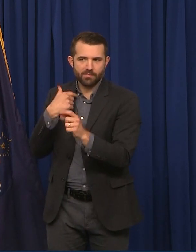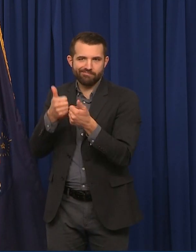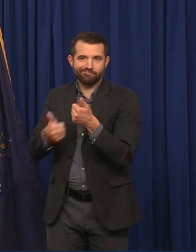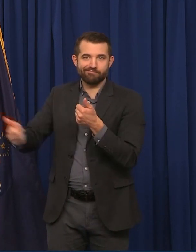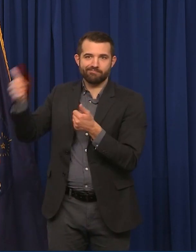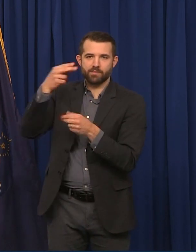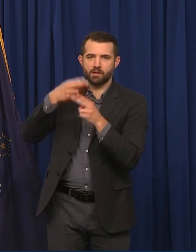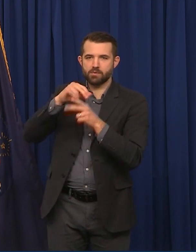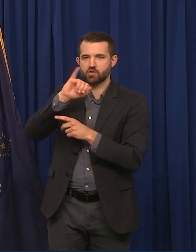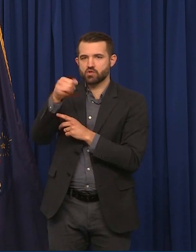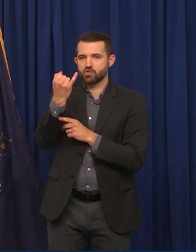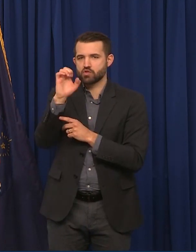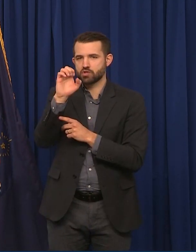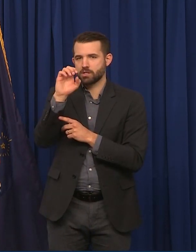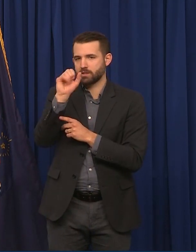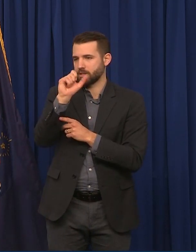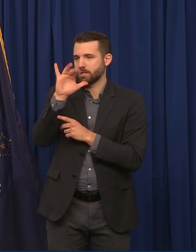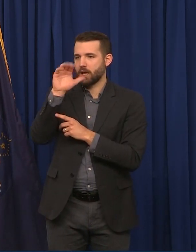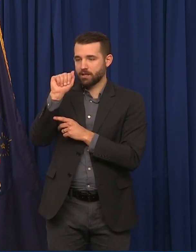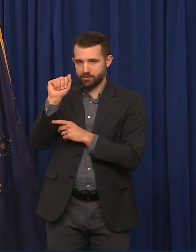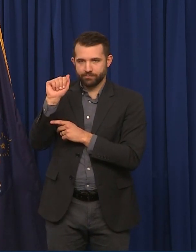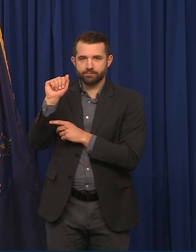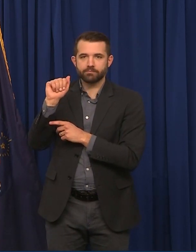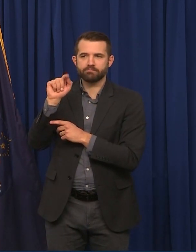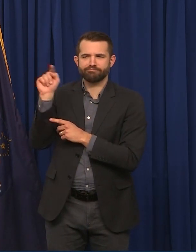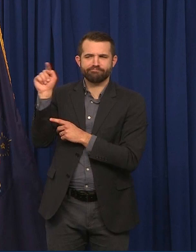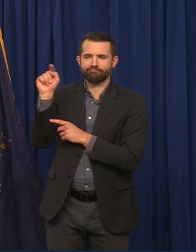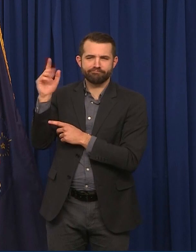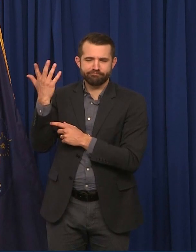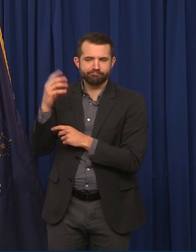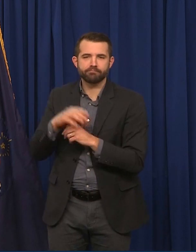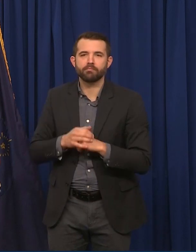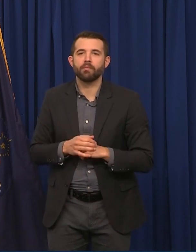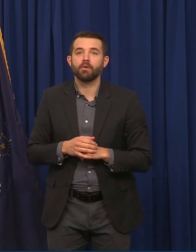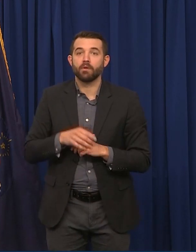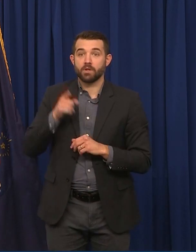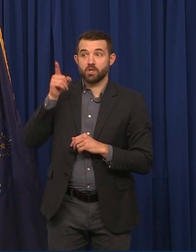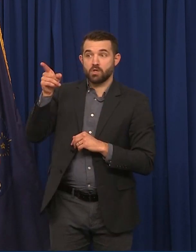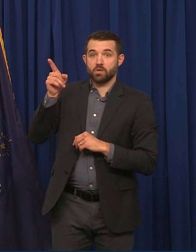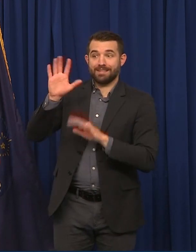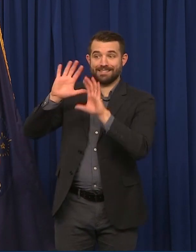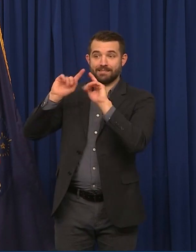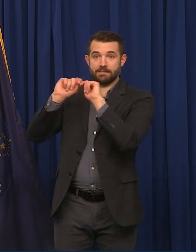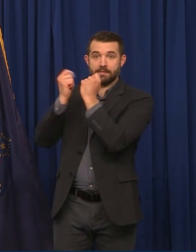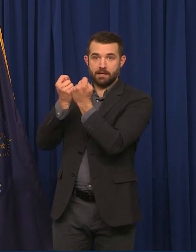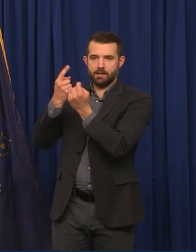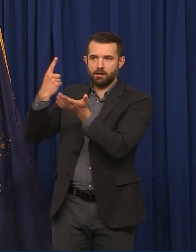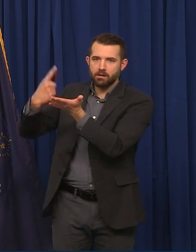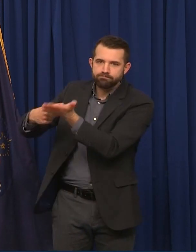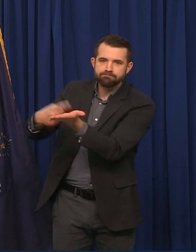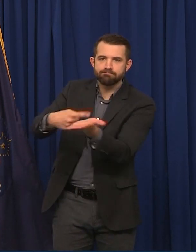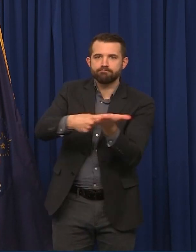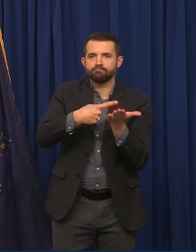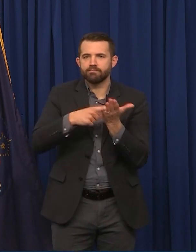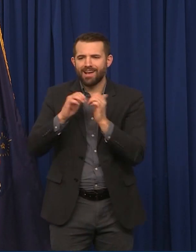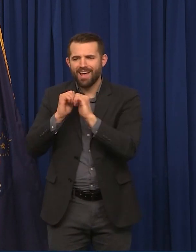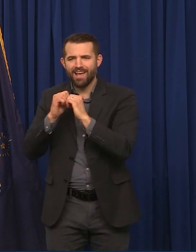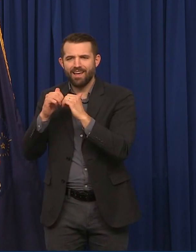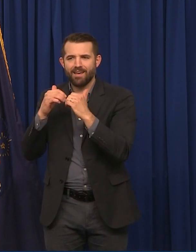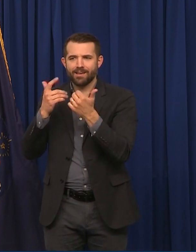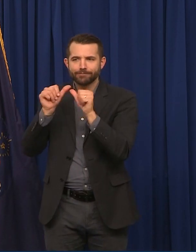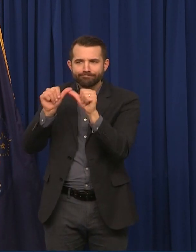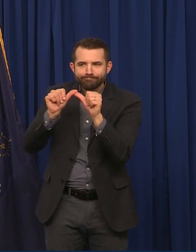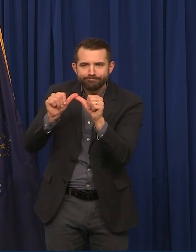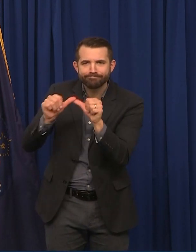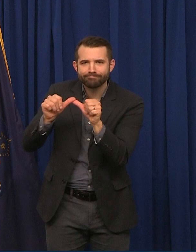specific question about how do we preserve mental health and behavioral health at a time when physical health is